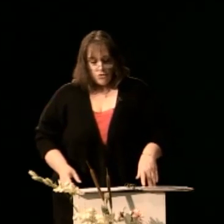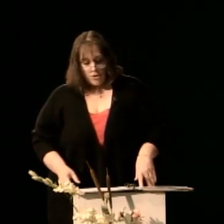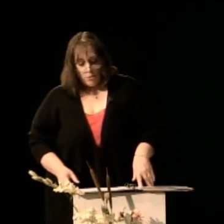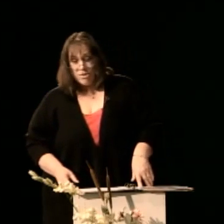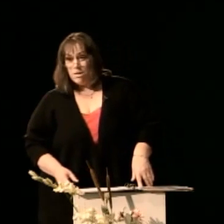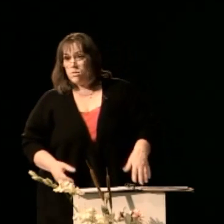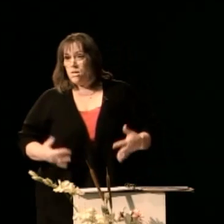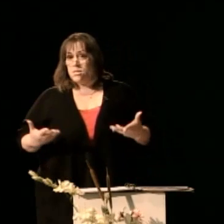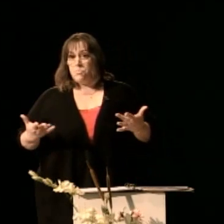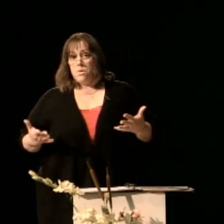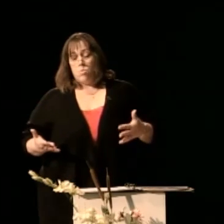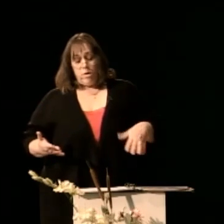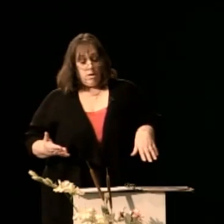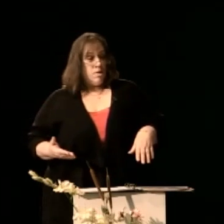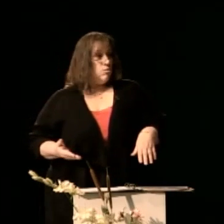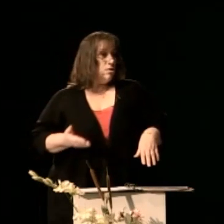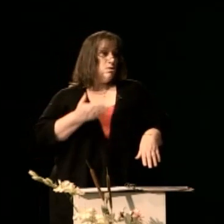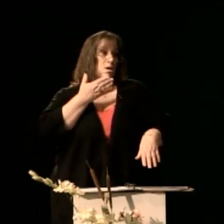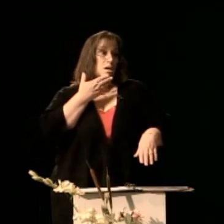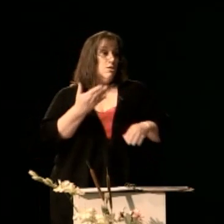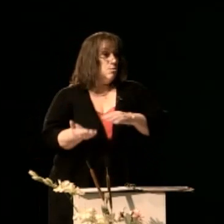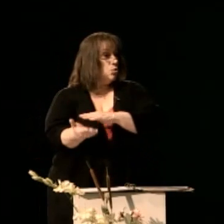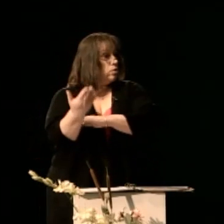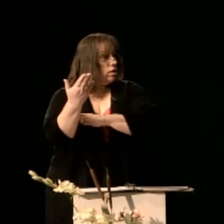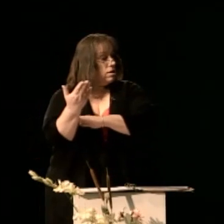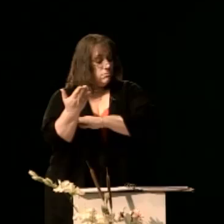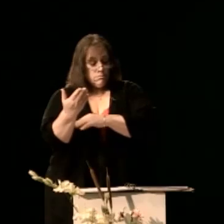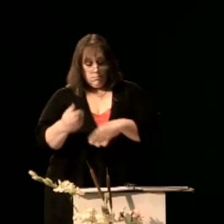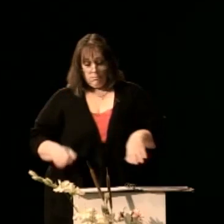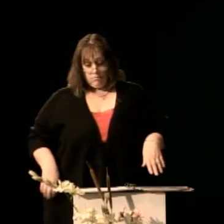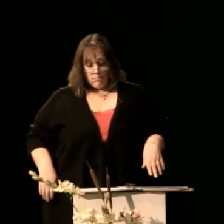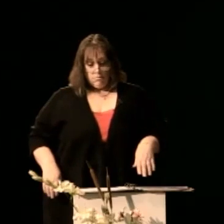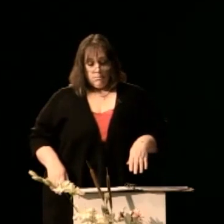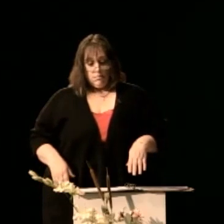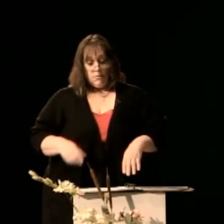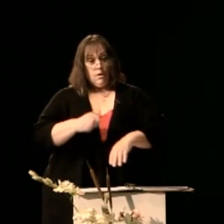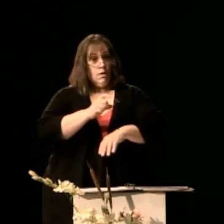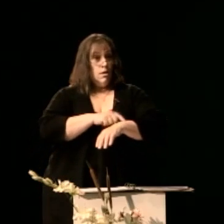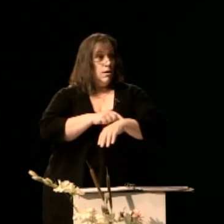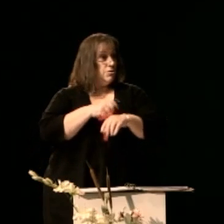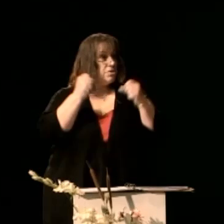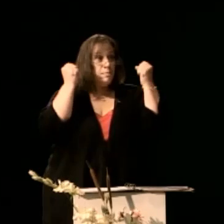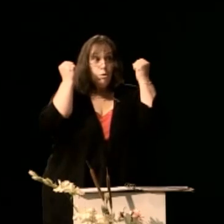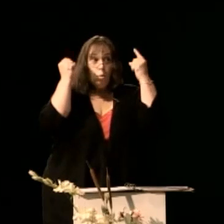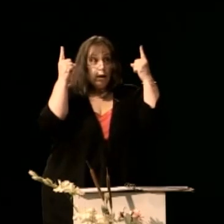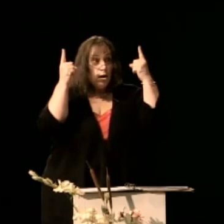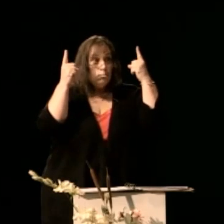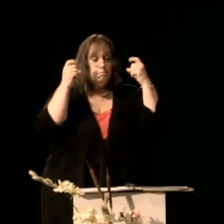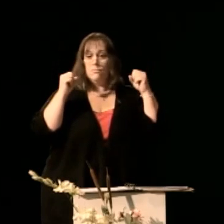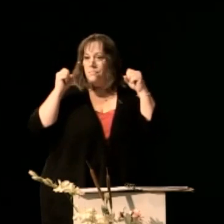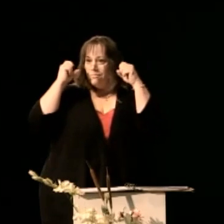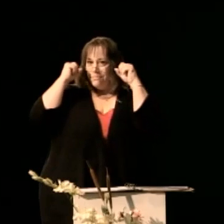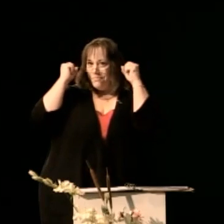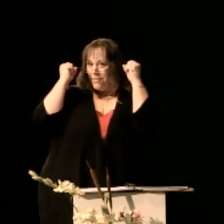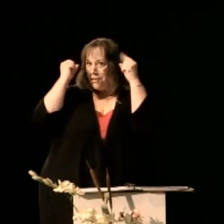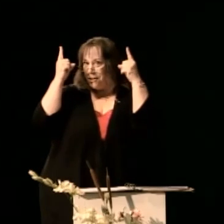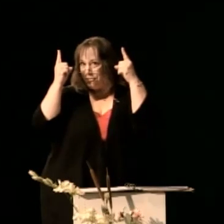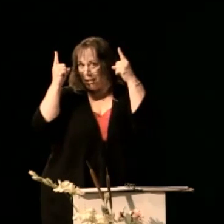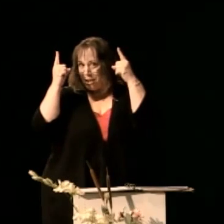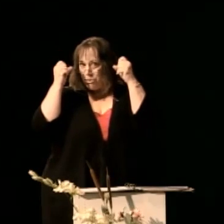So when someone gets up in the morning, you might want to say, good morning. It's time to wake up. Kind of flick it up at your